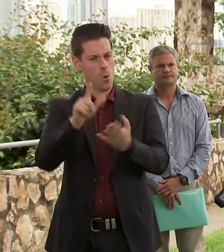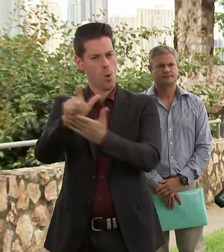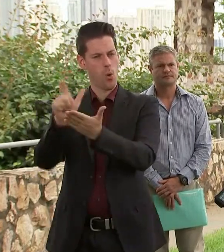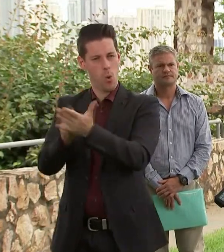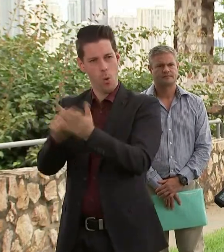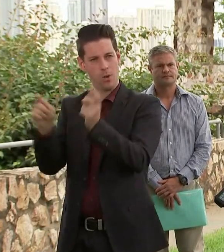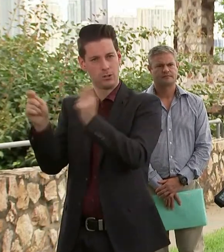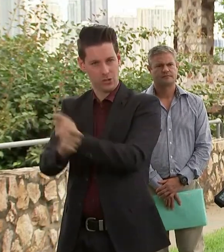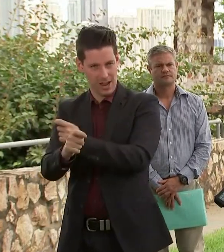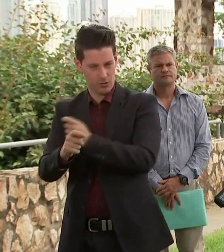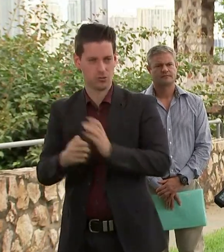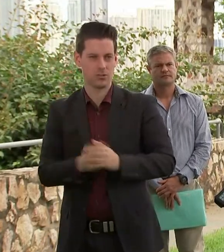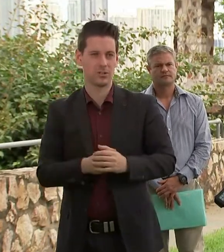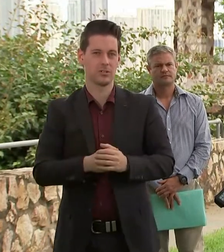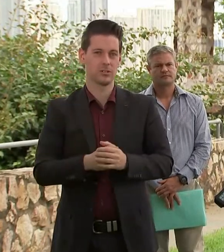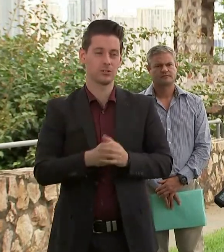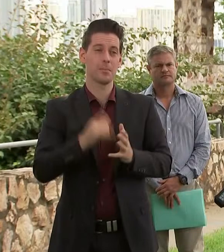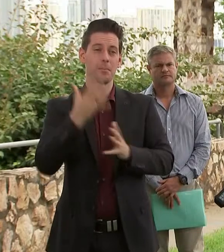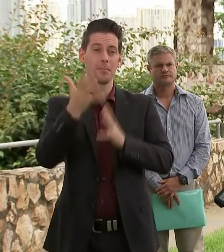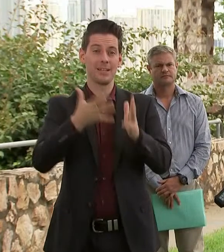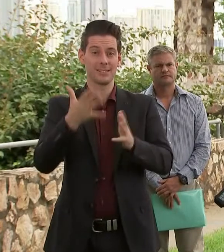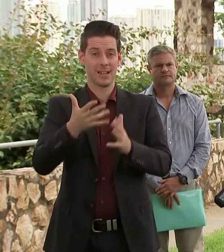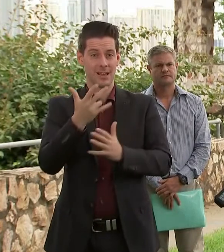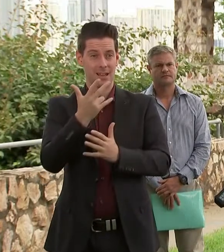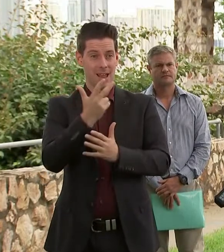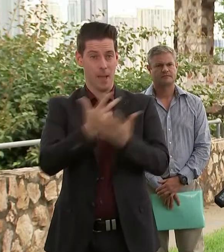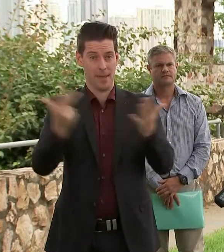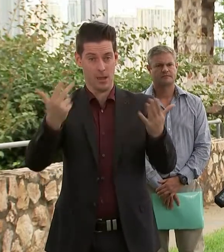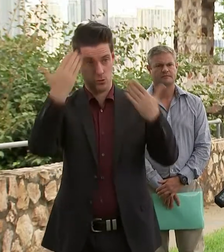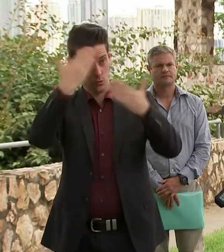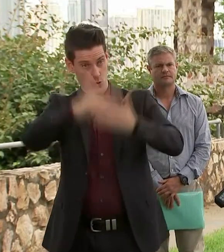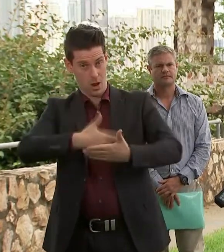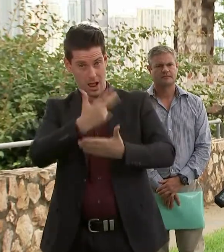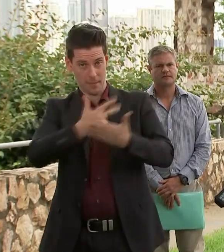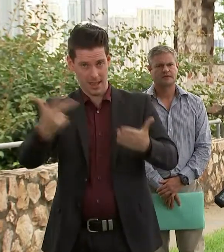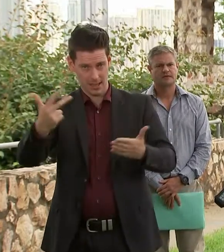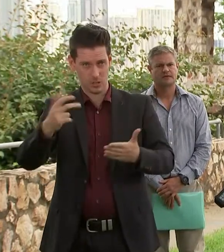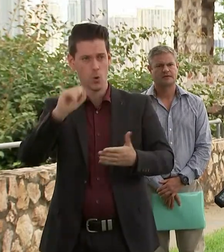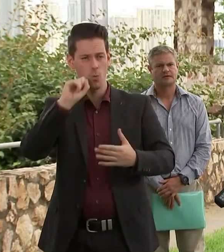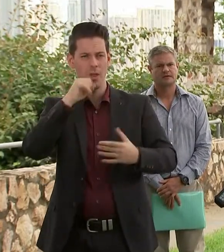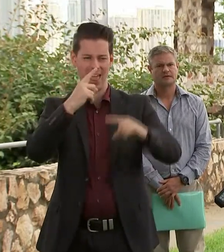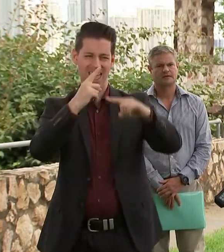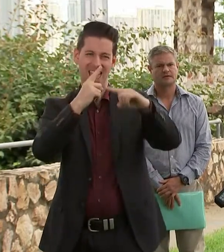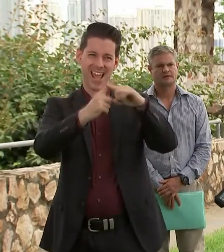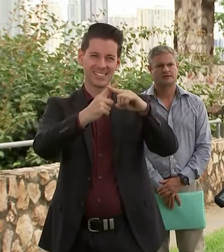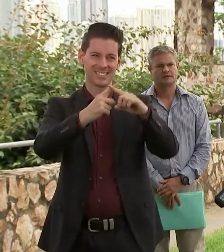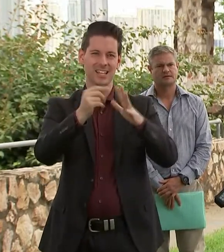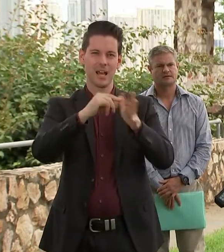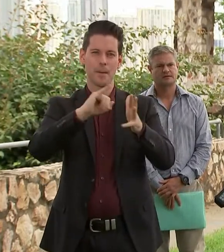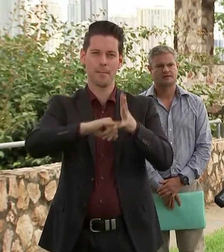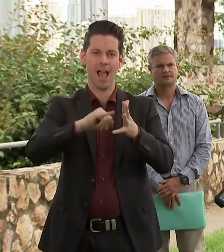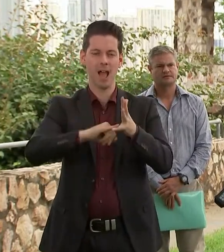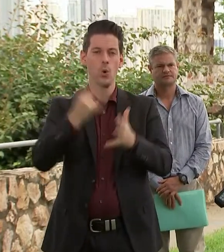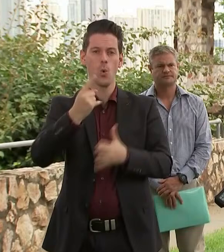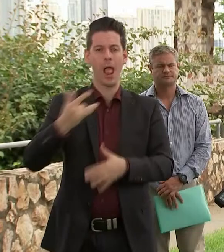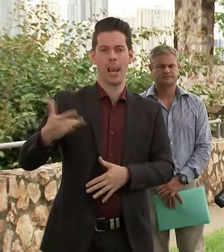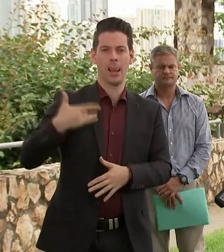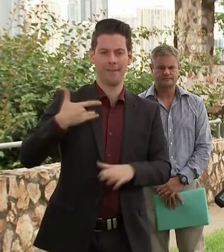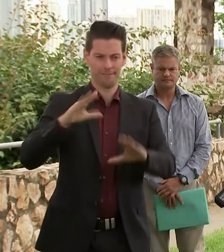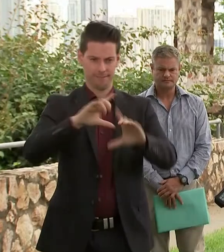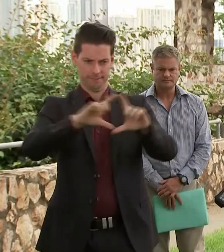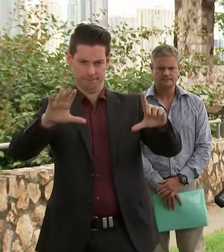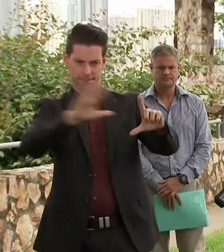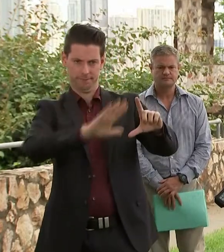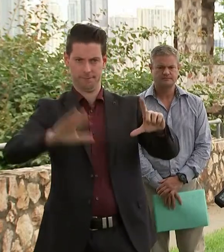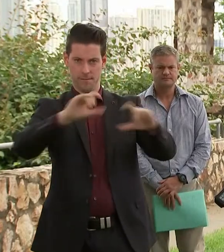change. So as of 8:30 tonight, there will be the X Pass, and that's the border zone residents.